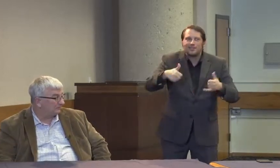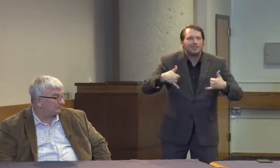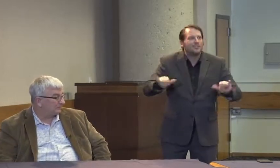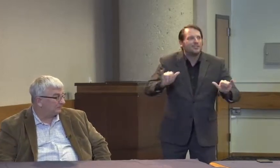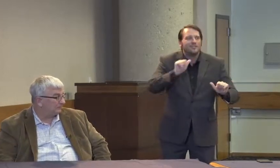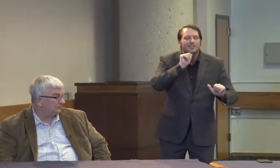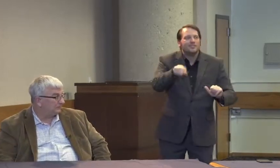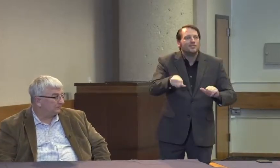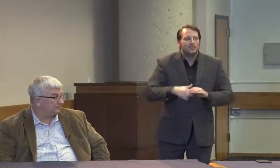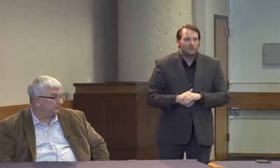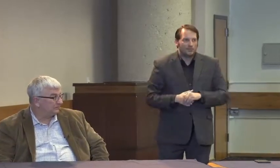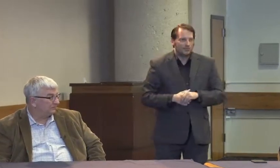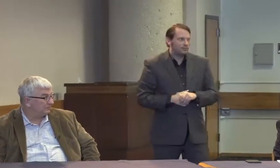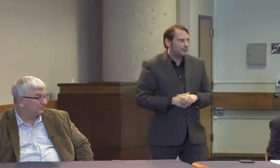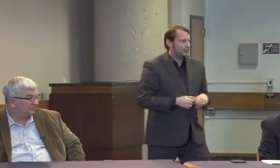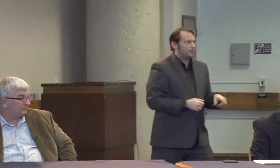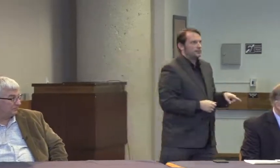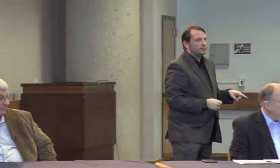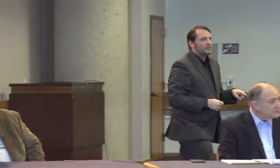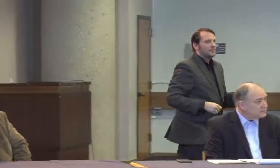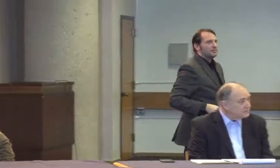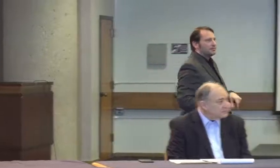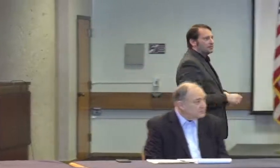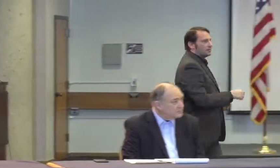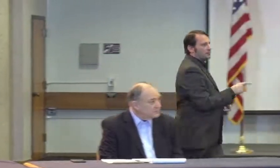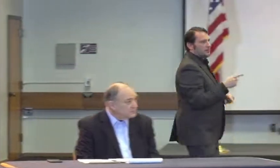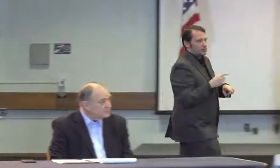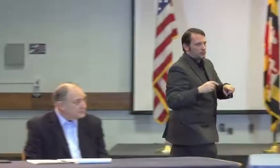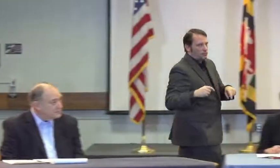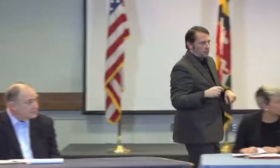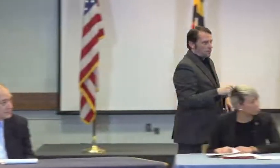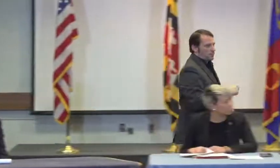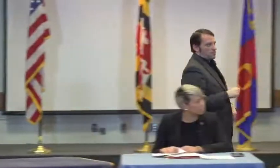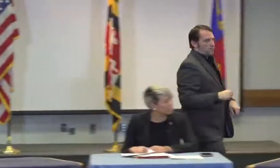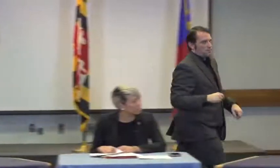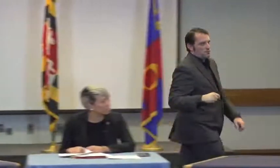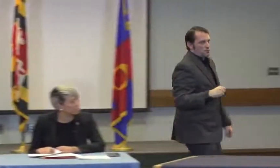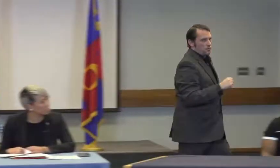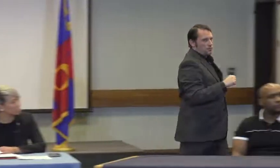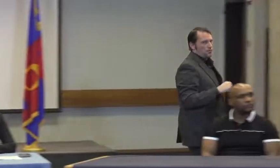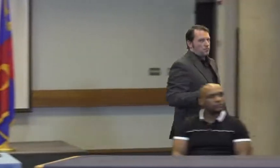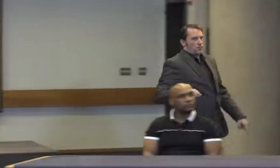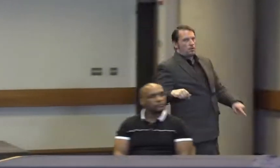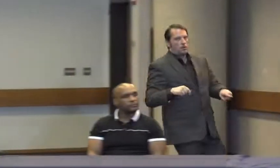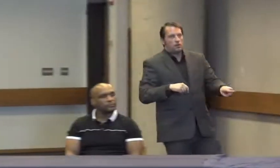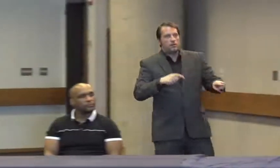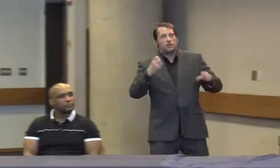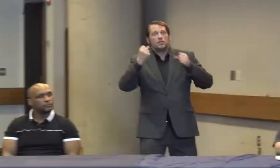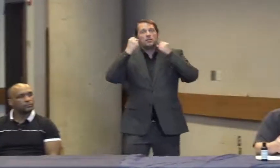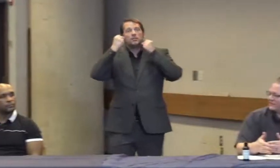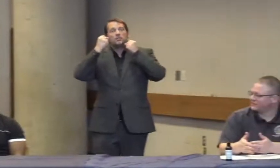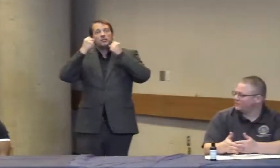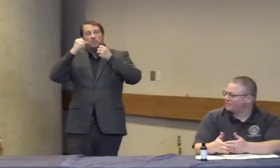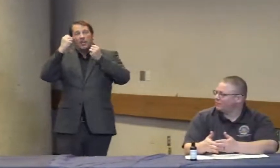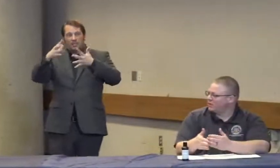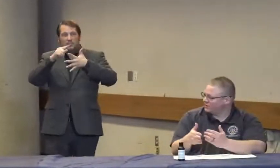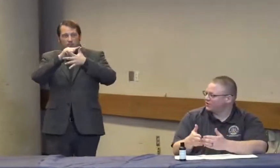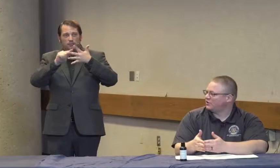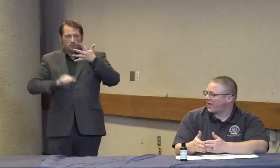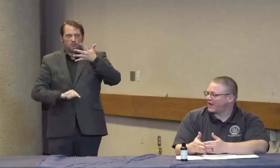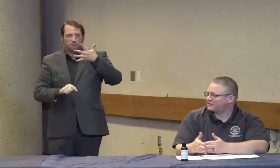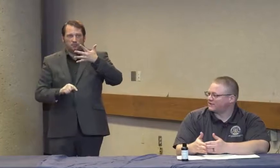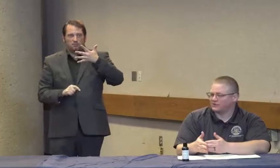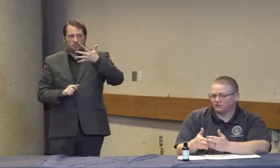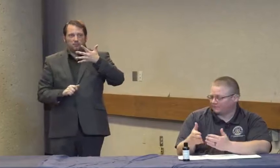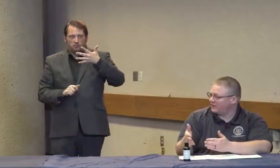Dr. Smith. We've actually partnered in a lot of ways, too. We've yes. actually made sure that the ride on bus system